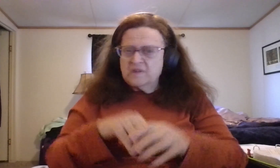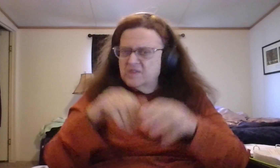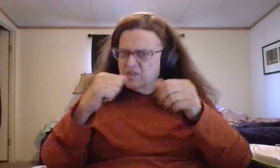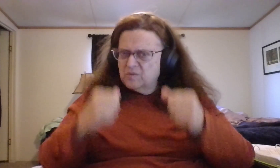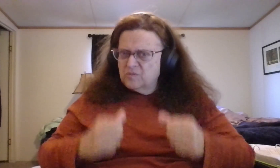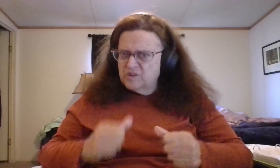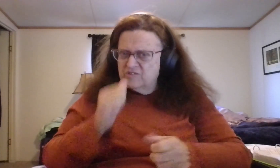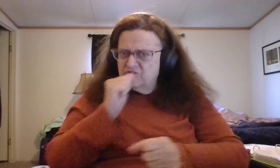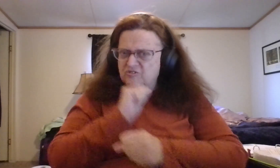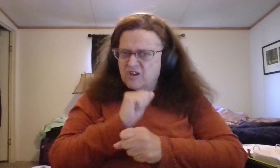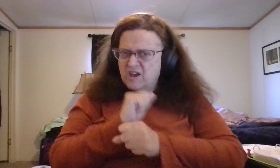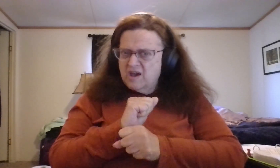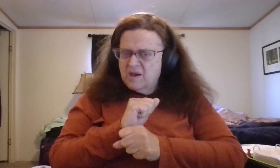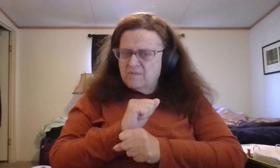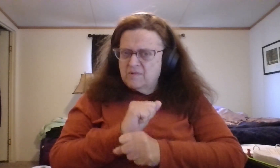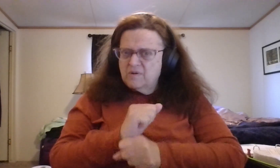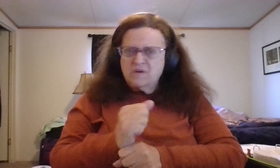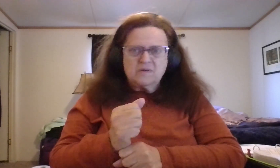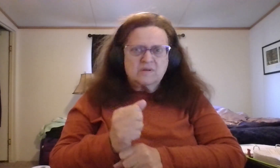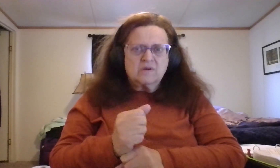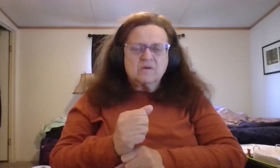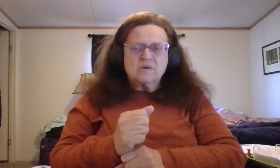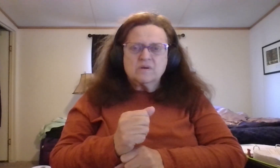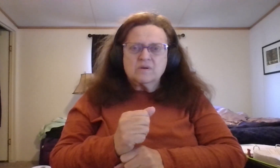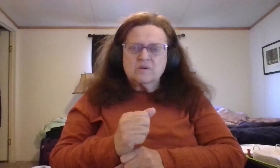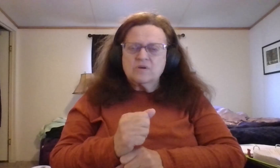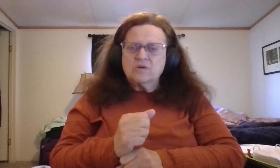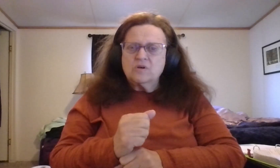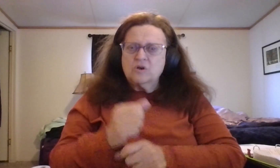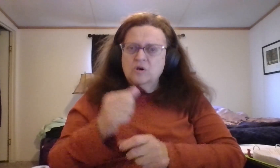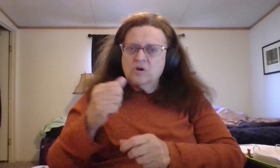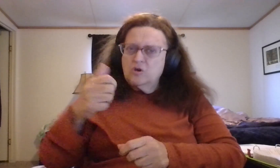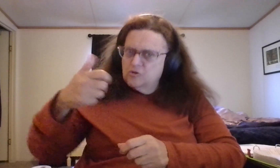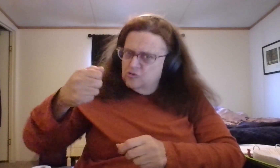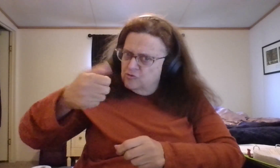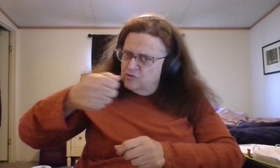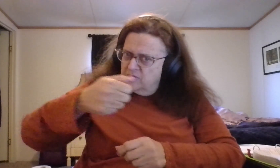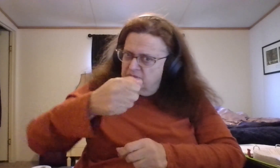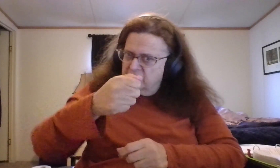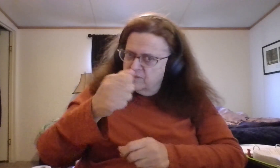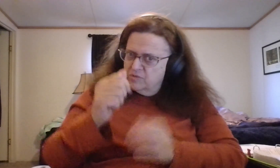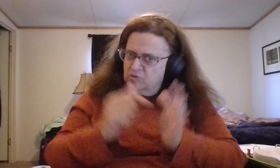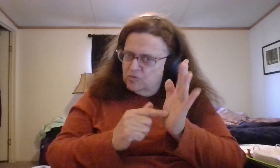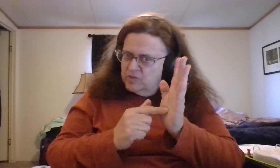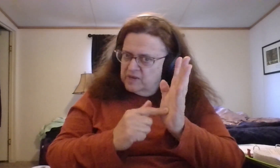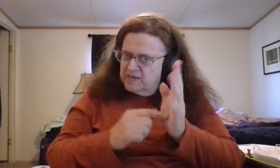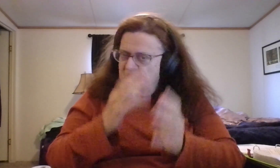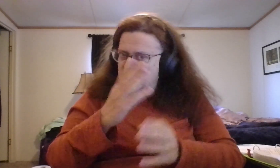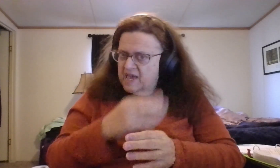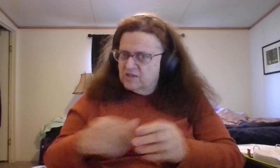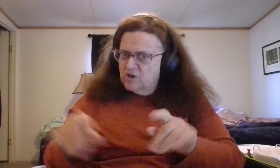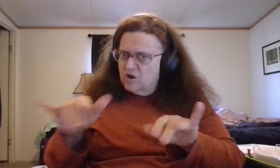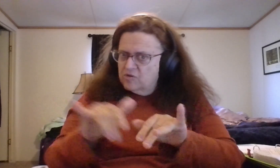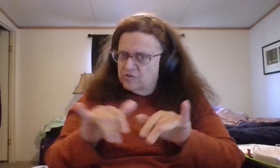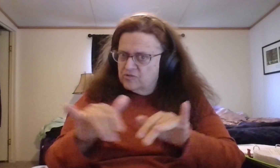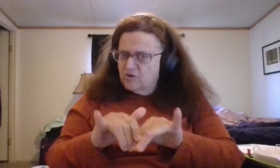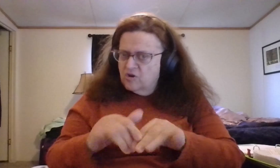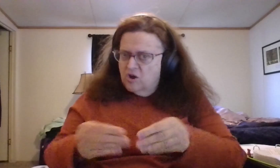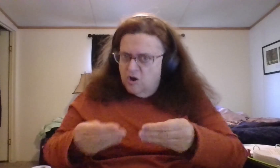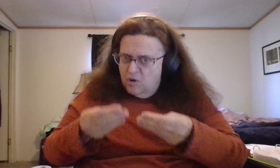jobs was to trim the wicks, and they also provided